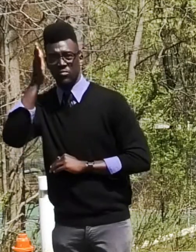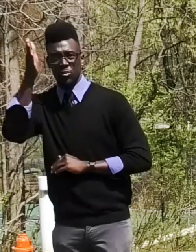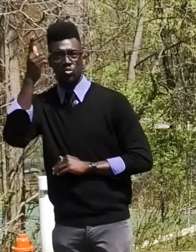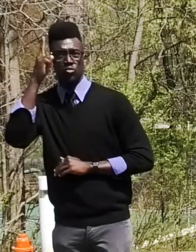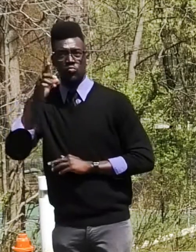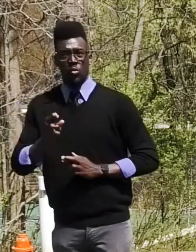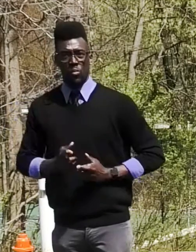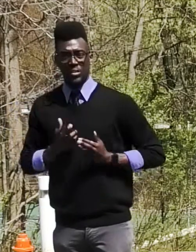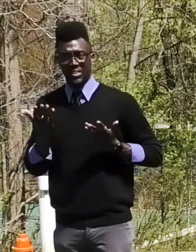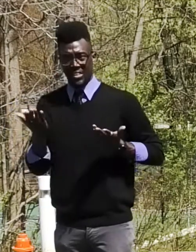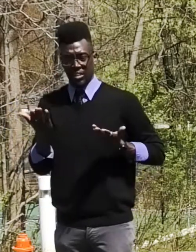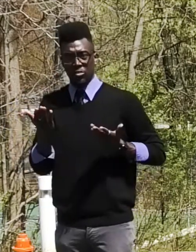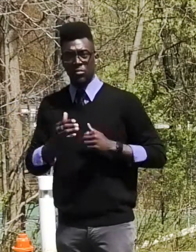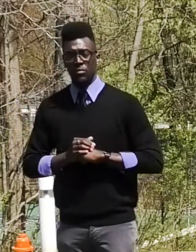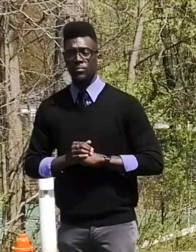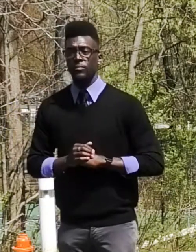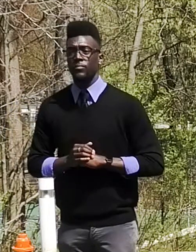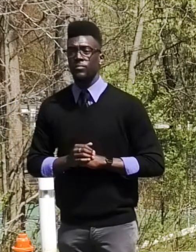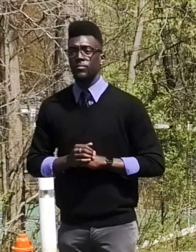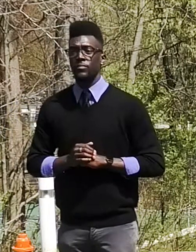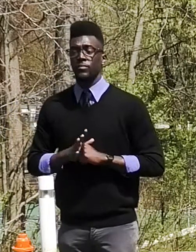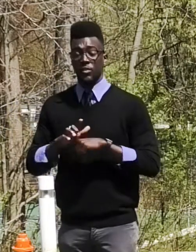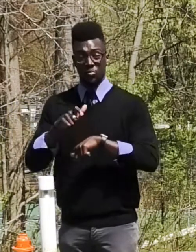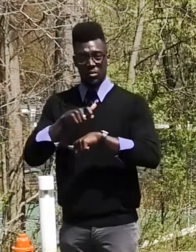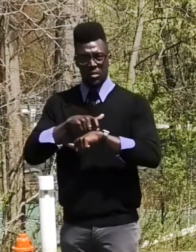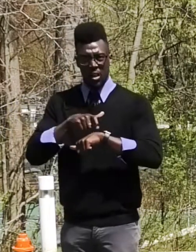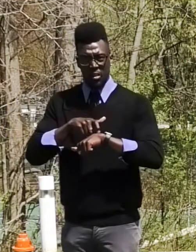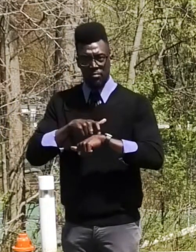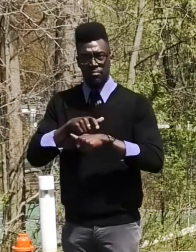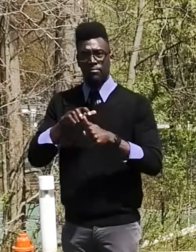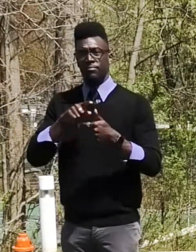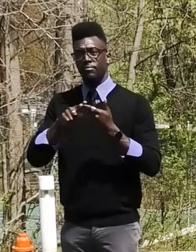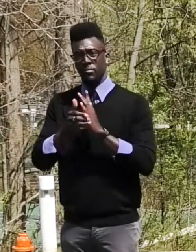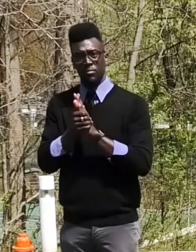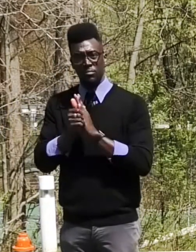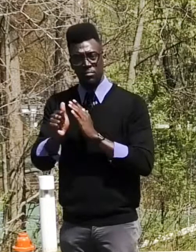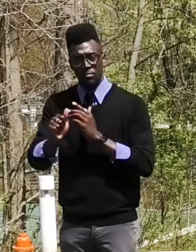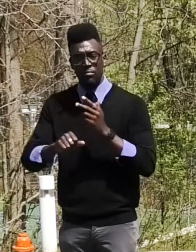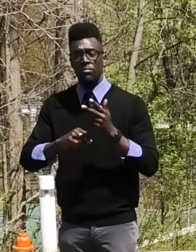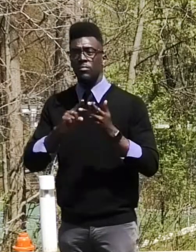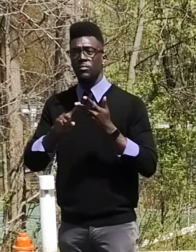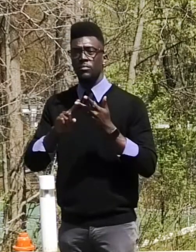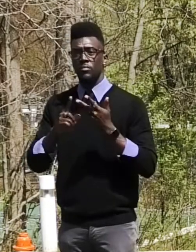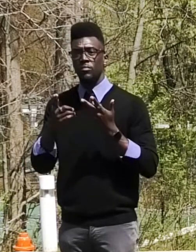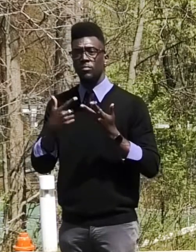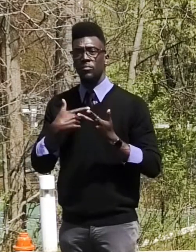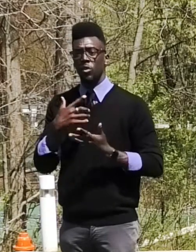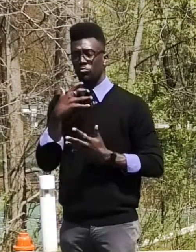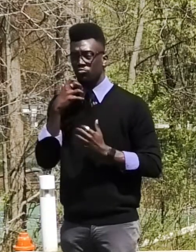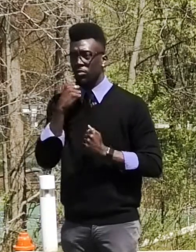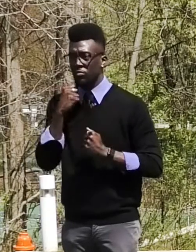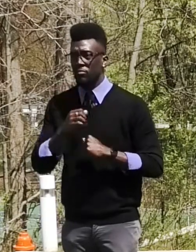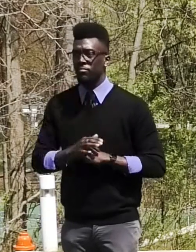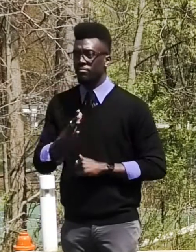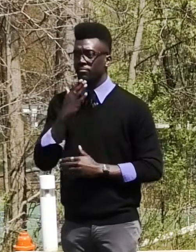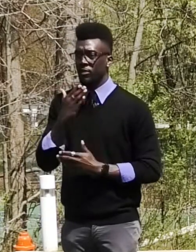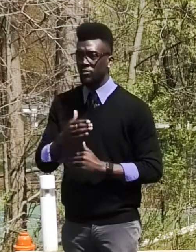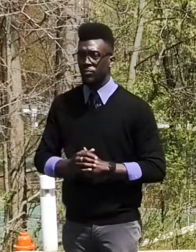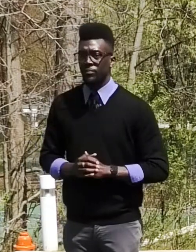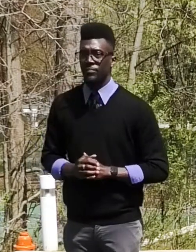can build with not just our time and our talent, but also our treasure. Thank you.